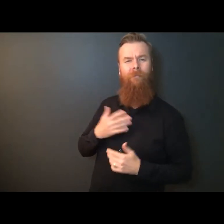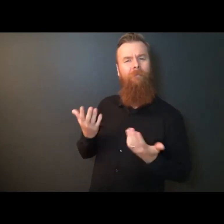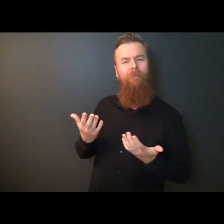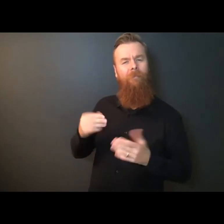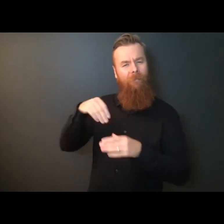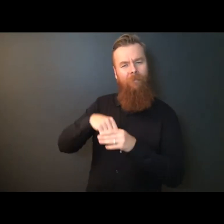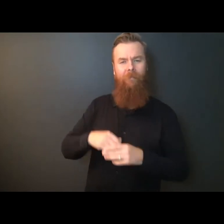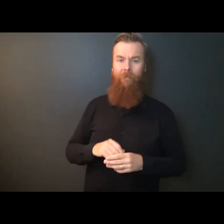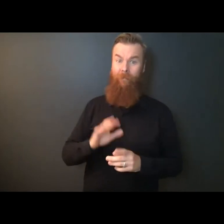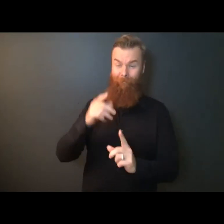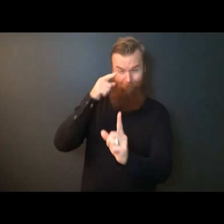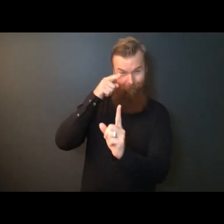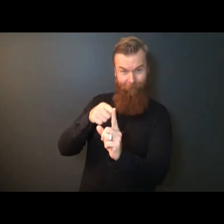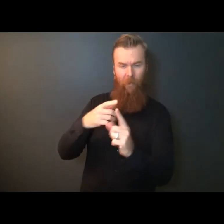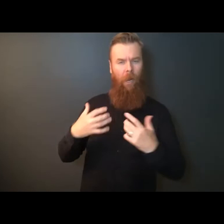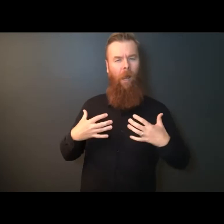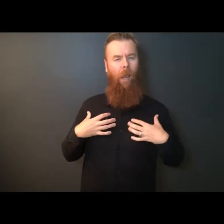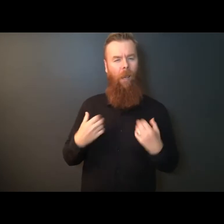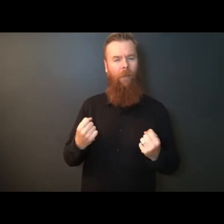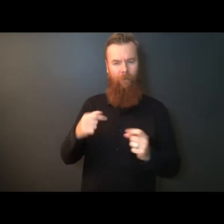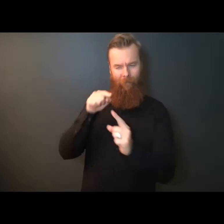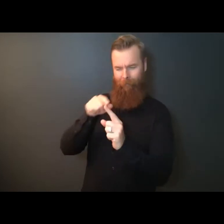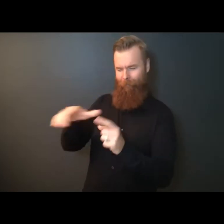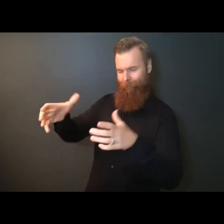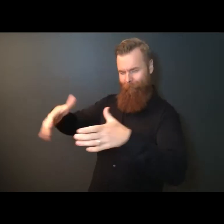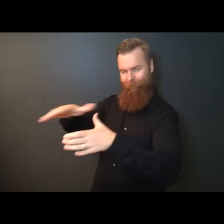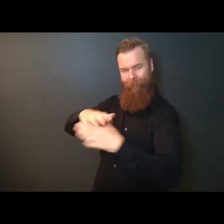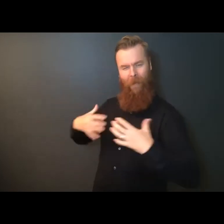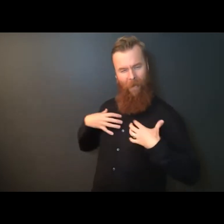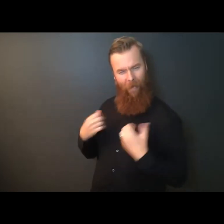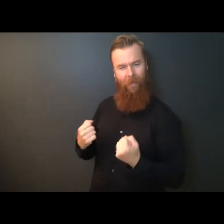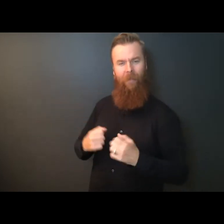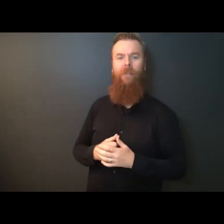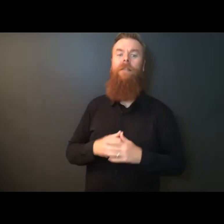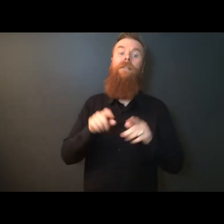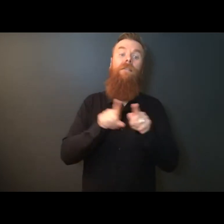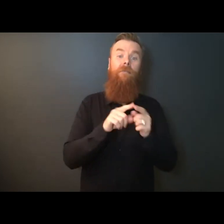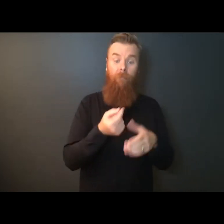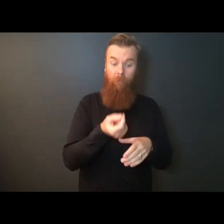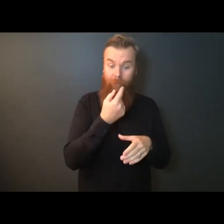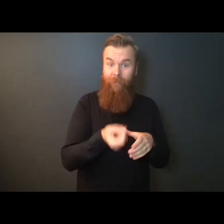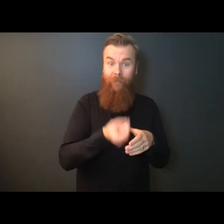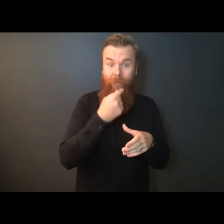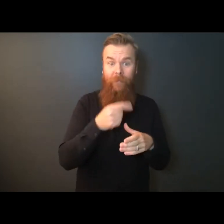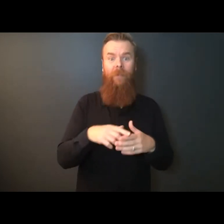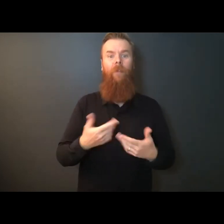contexts, with things like modern contraceptive, family planning, birth